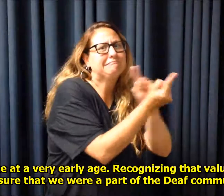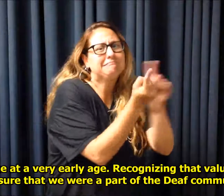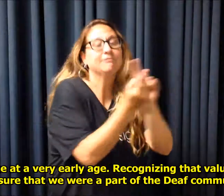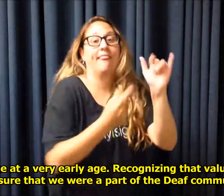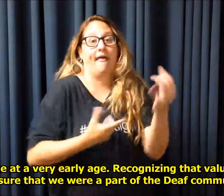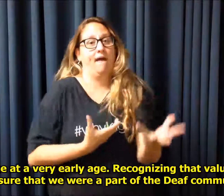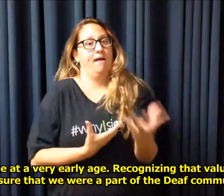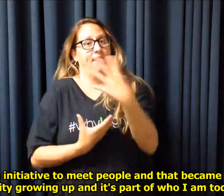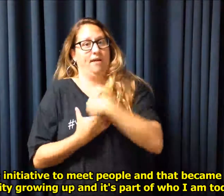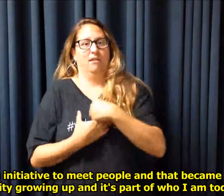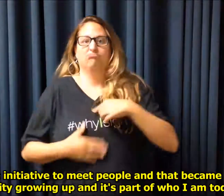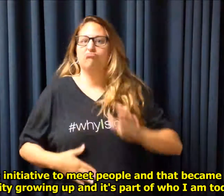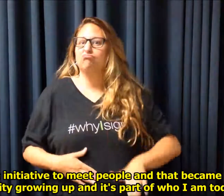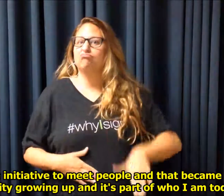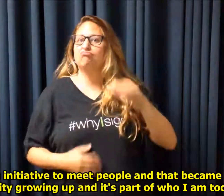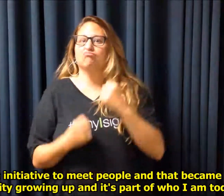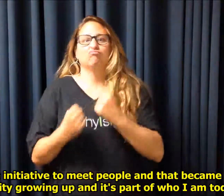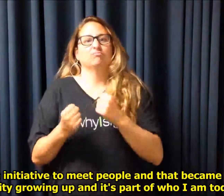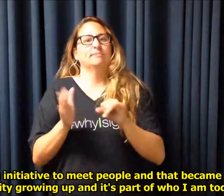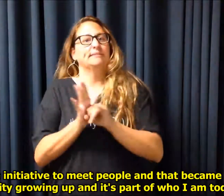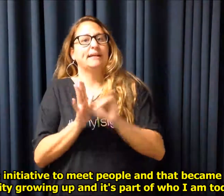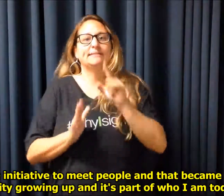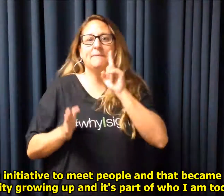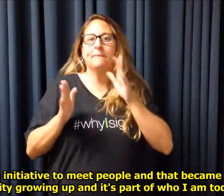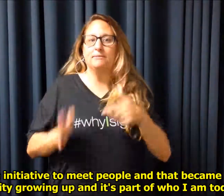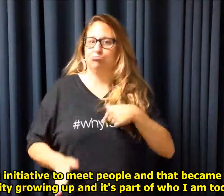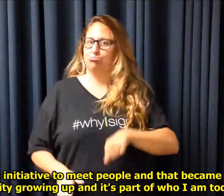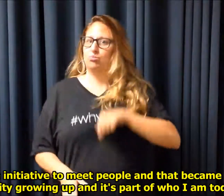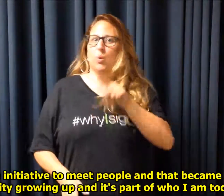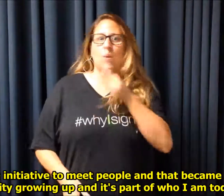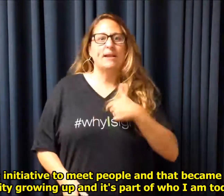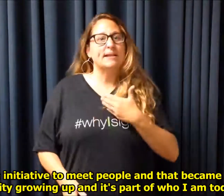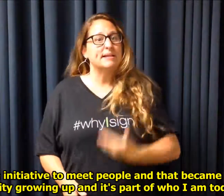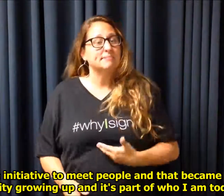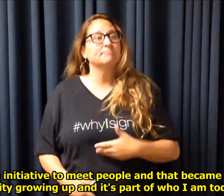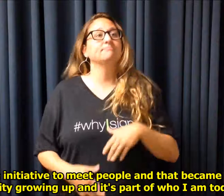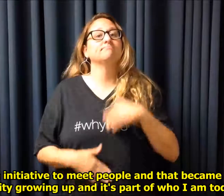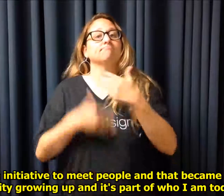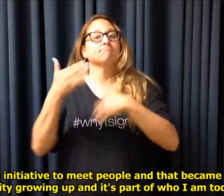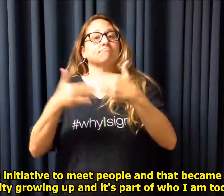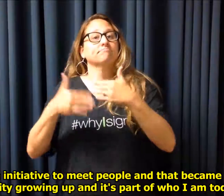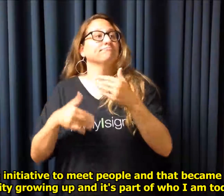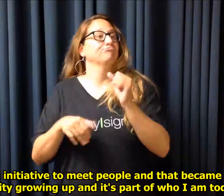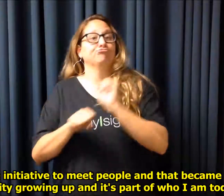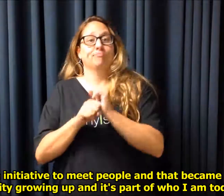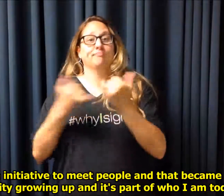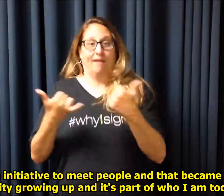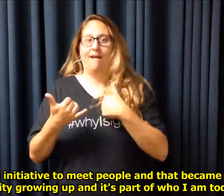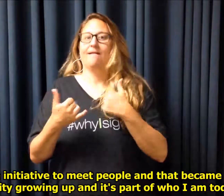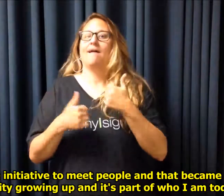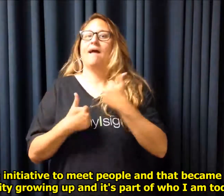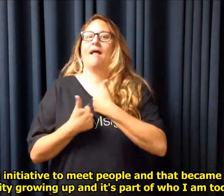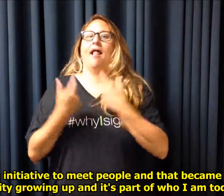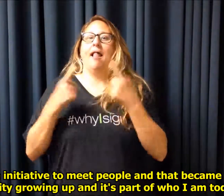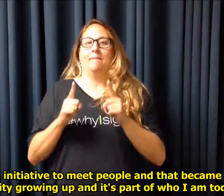deaf community and took the initiative to meet people, and that became part of our identity growing up, and it's part of who I am